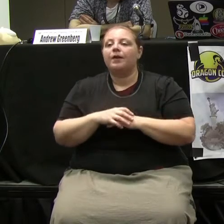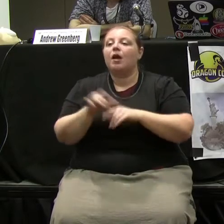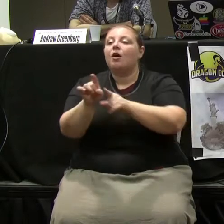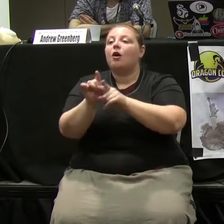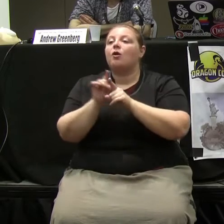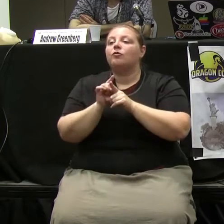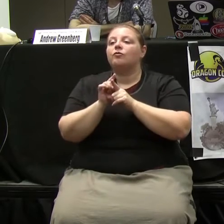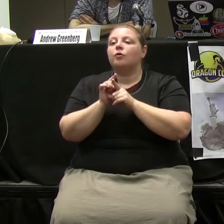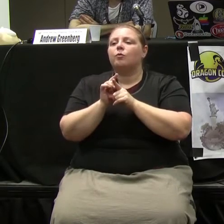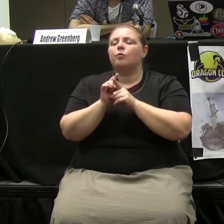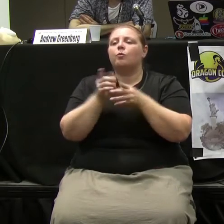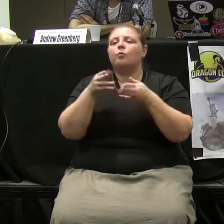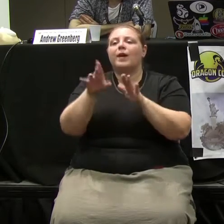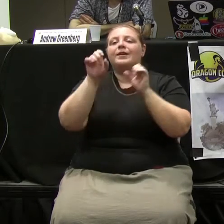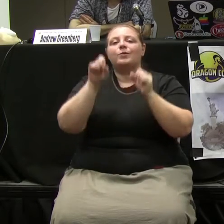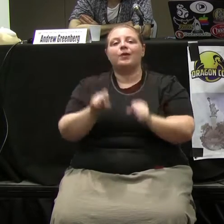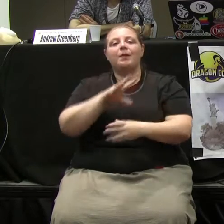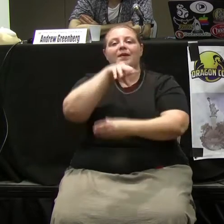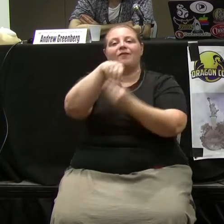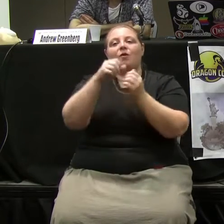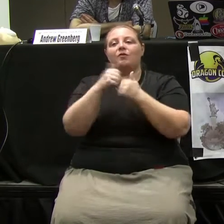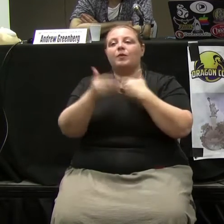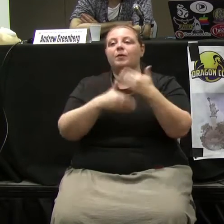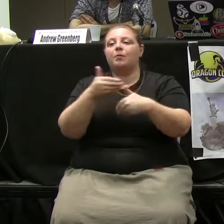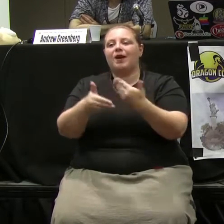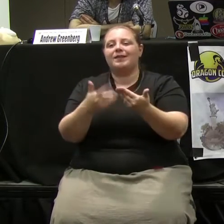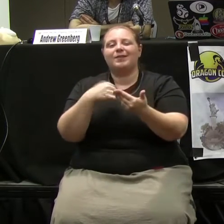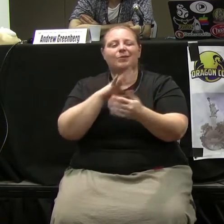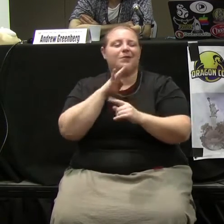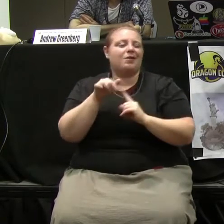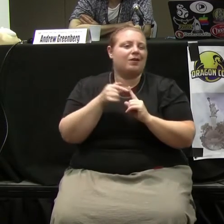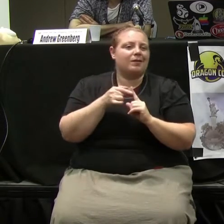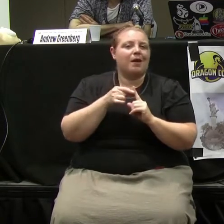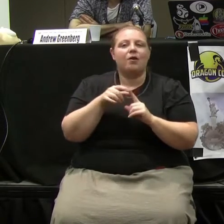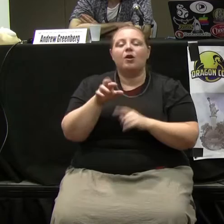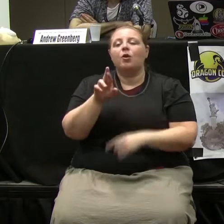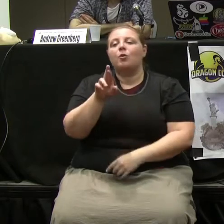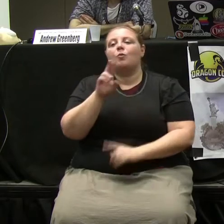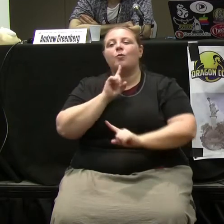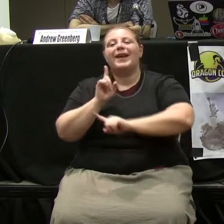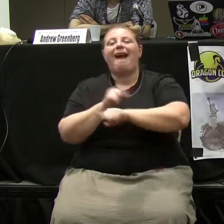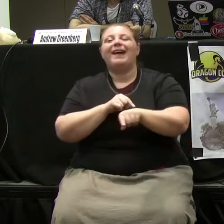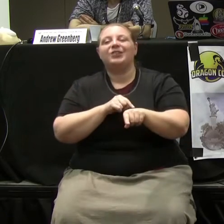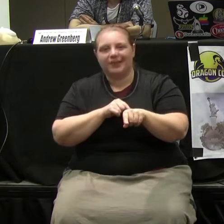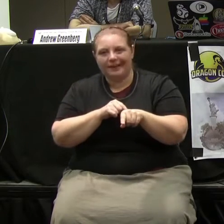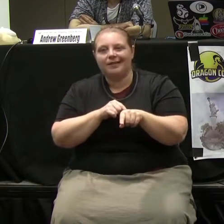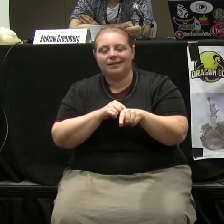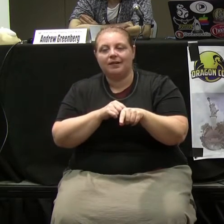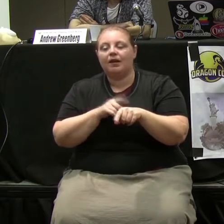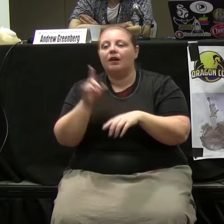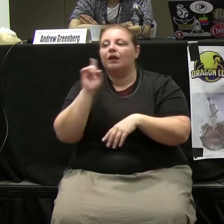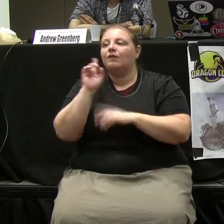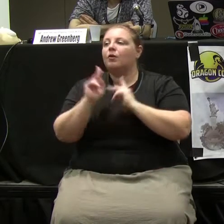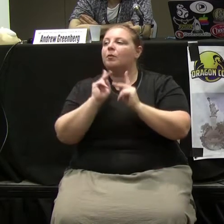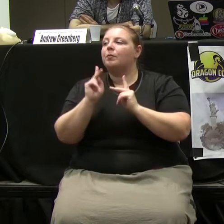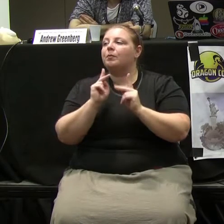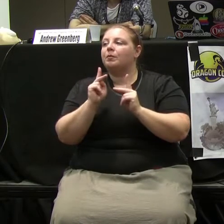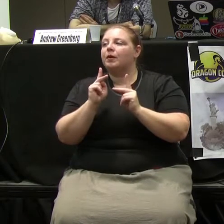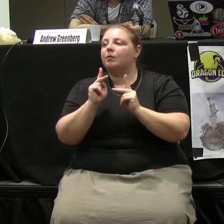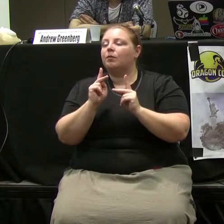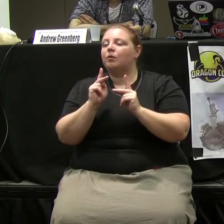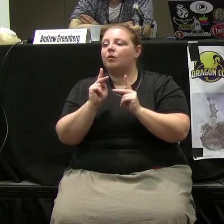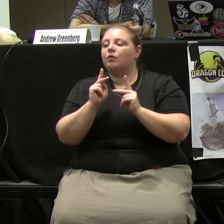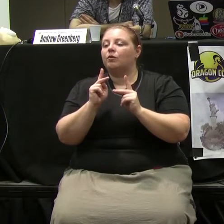how you can get involved in the process. A lot of what we've been talking about so far has been reactive, for instance, folks jumping when the